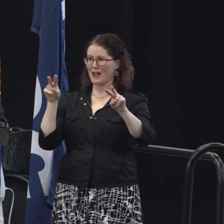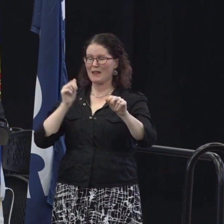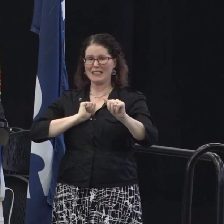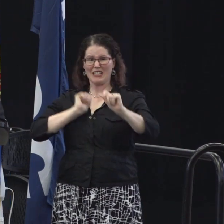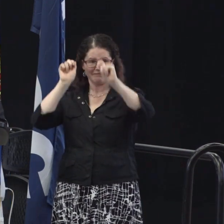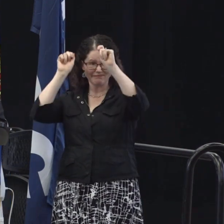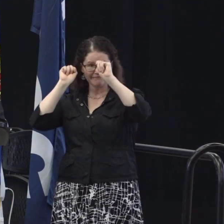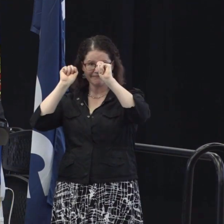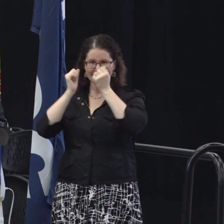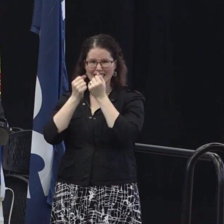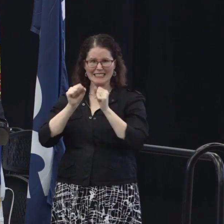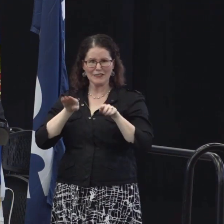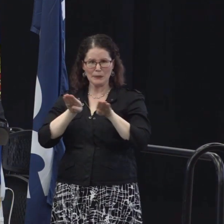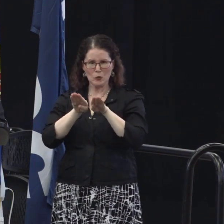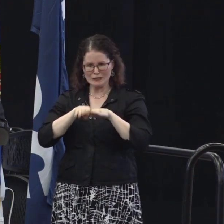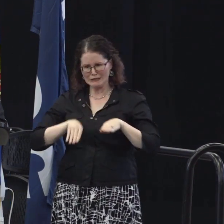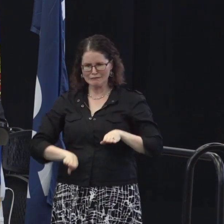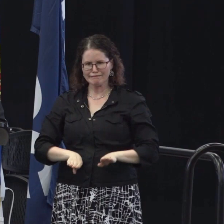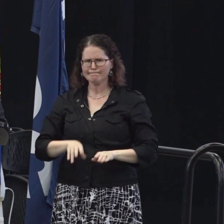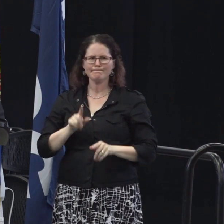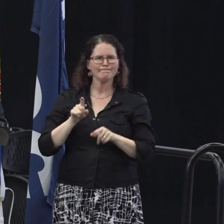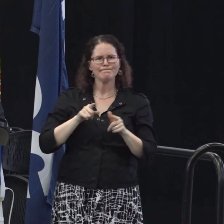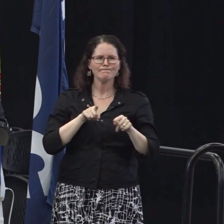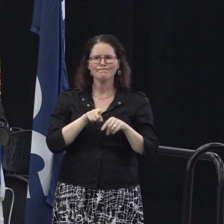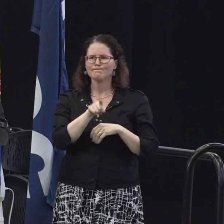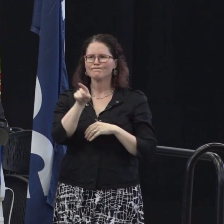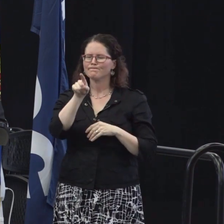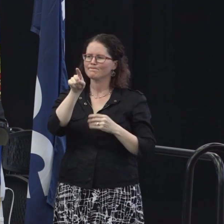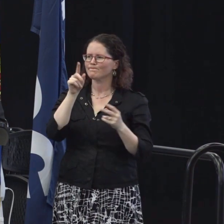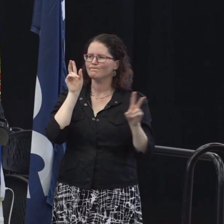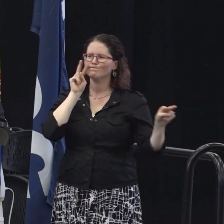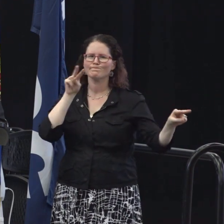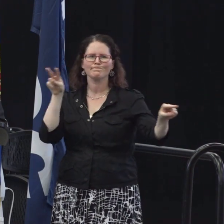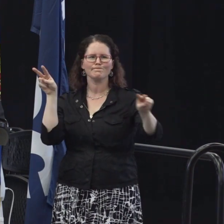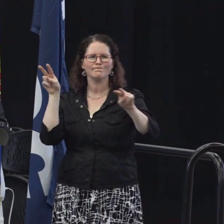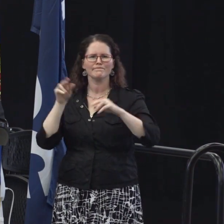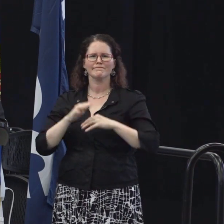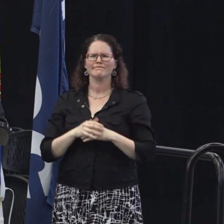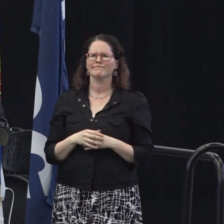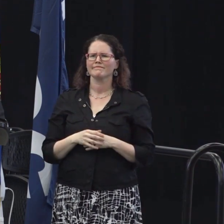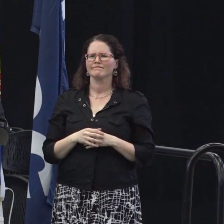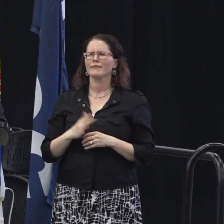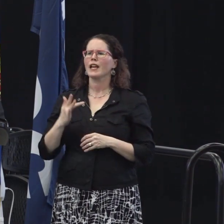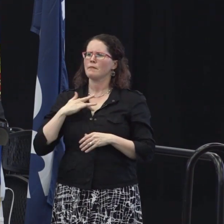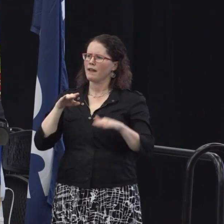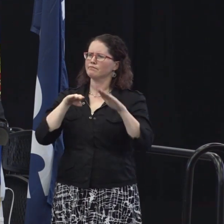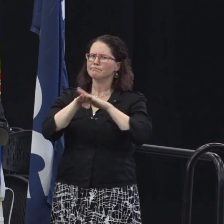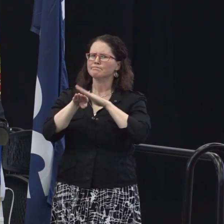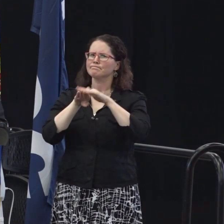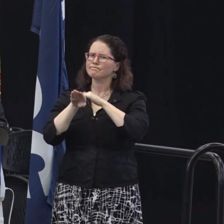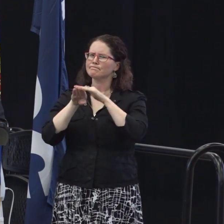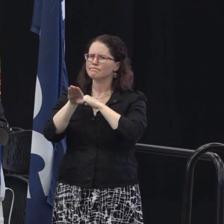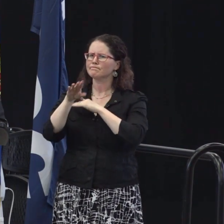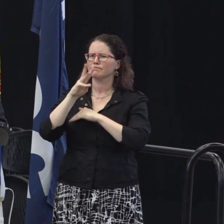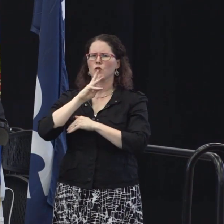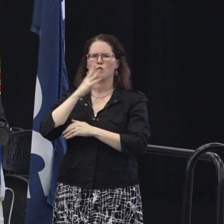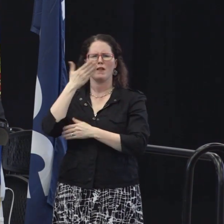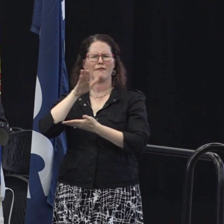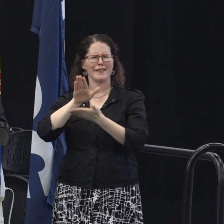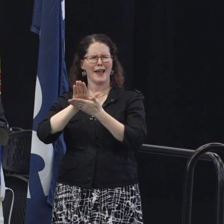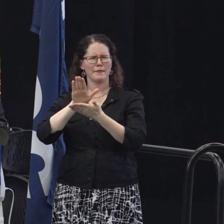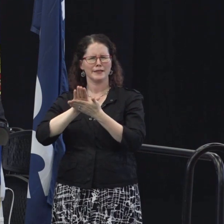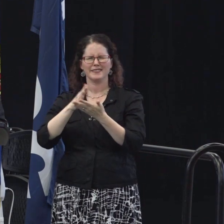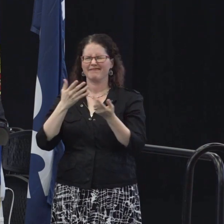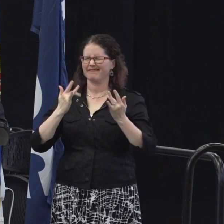boots, and attended all the different openings and expansions, events and activities over